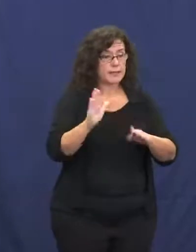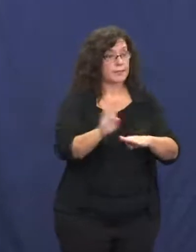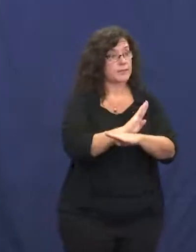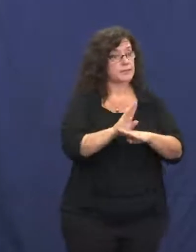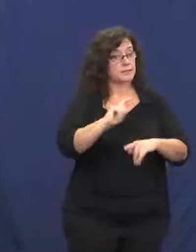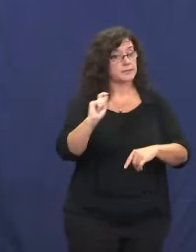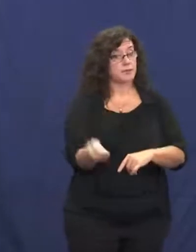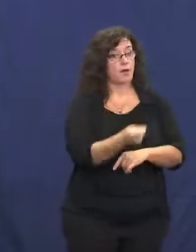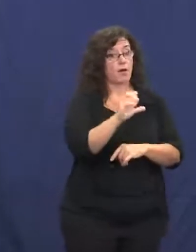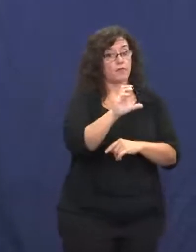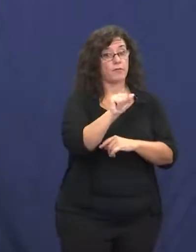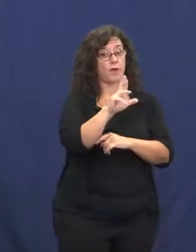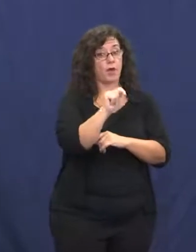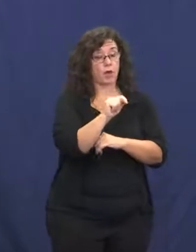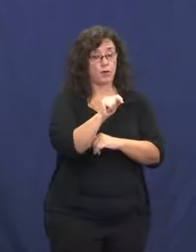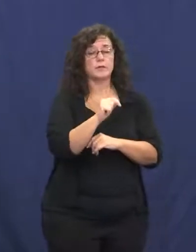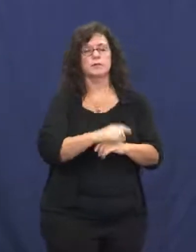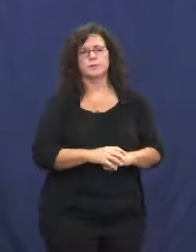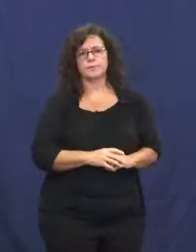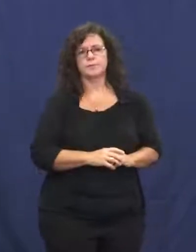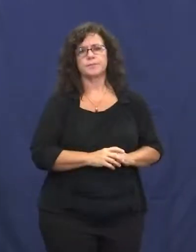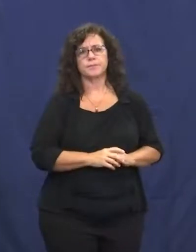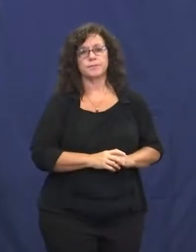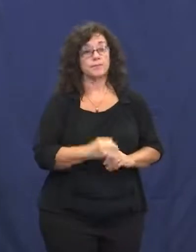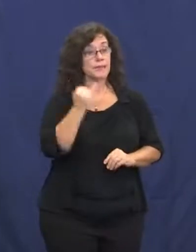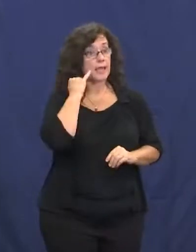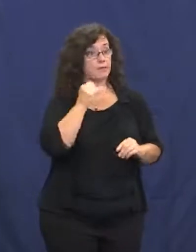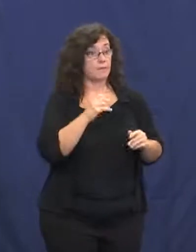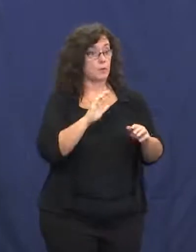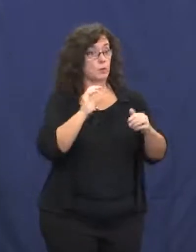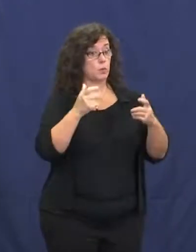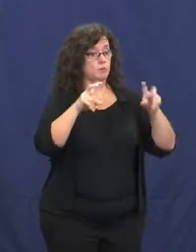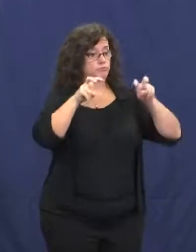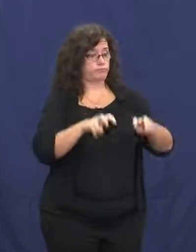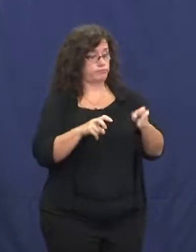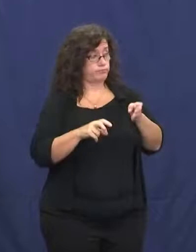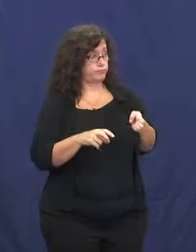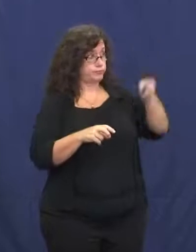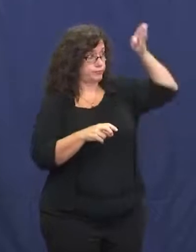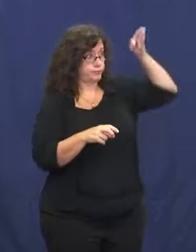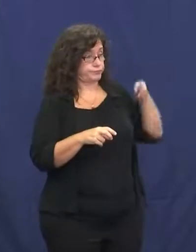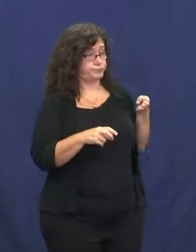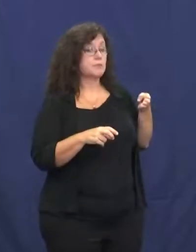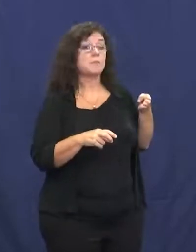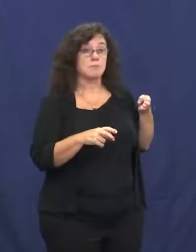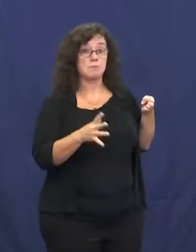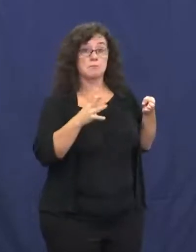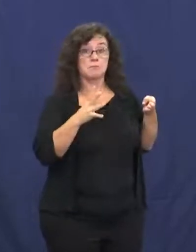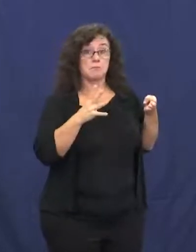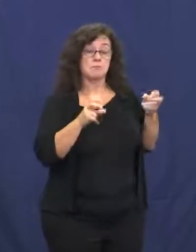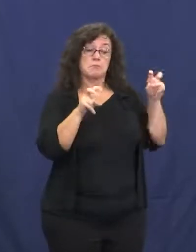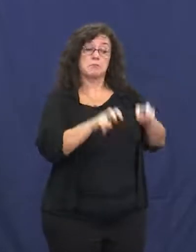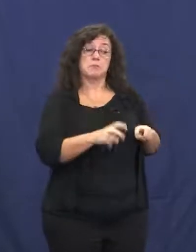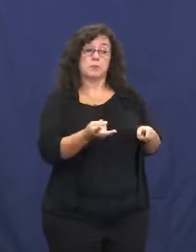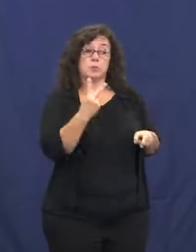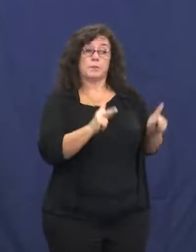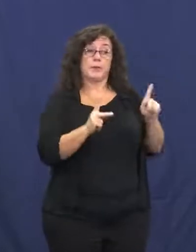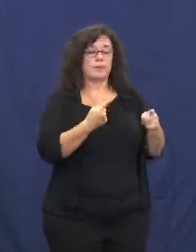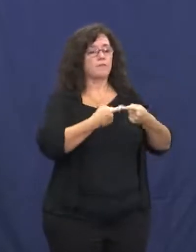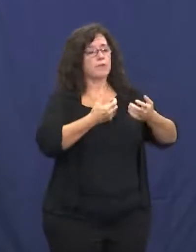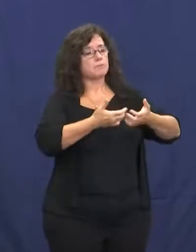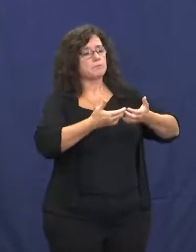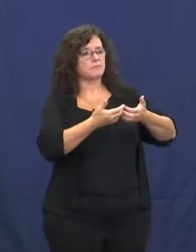partition in between the driver and the passenger seat in the golf cart, then you can have 2 people in that golf cart from